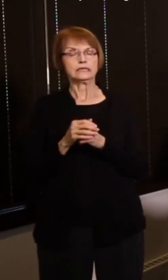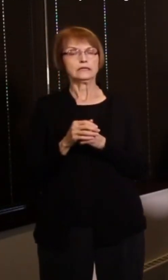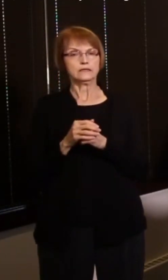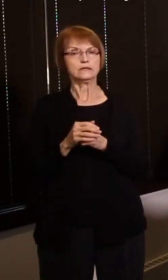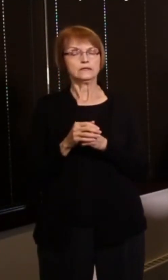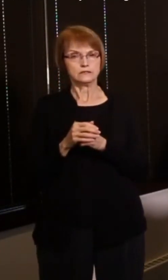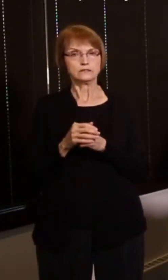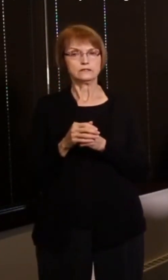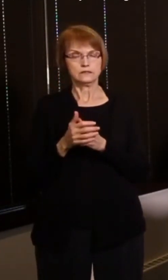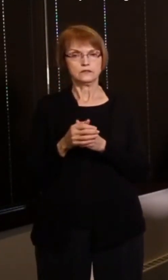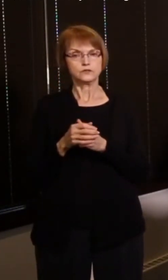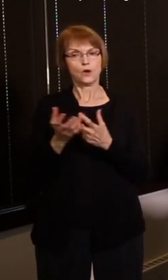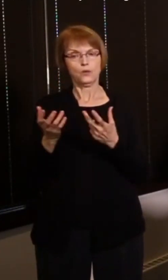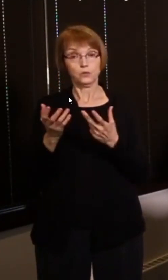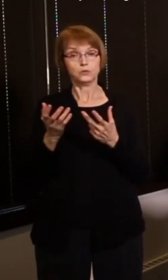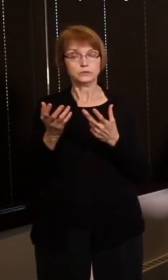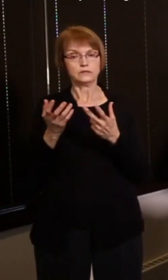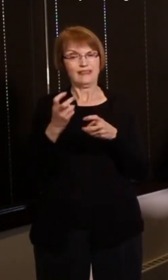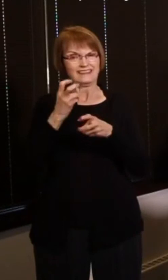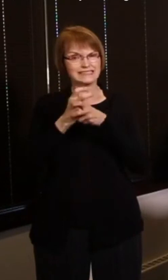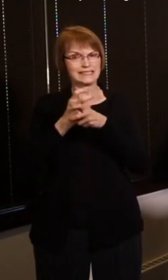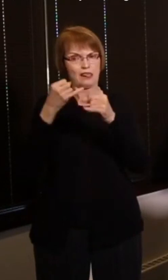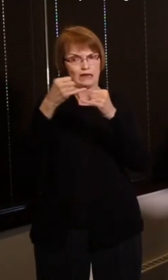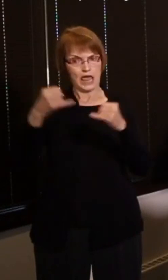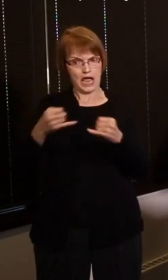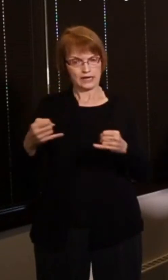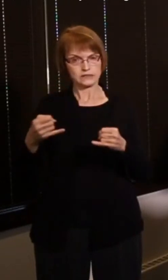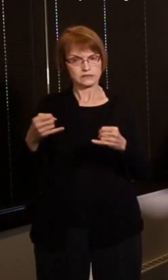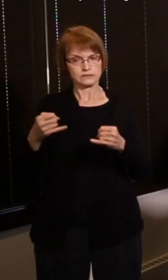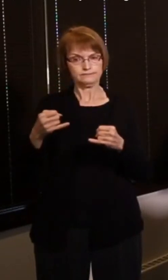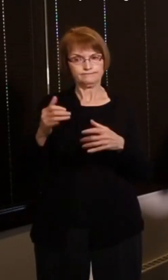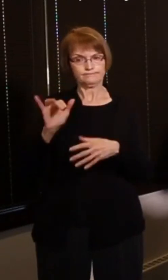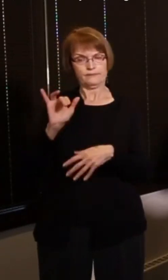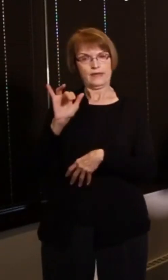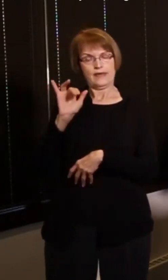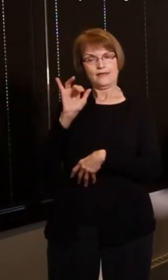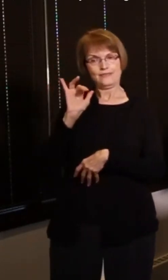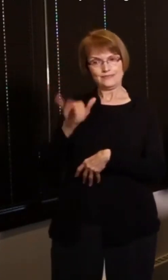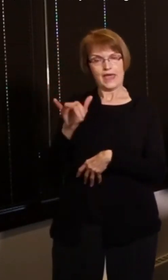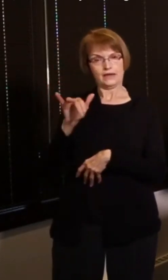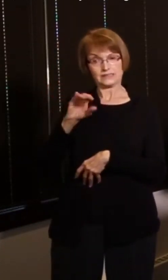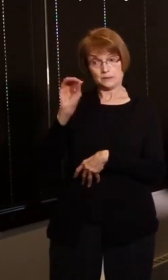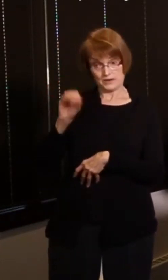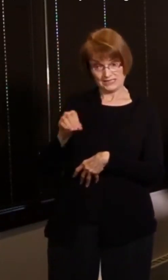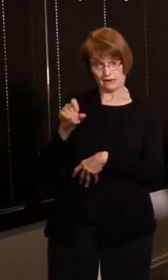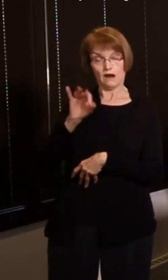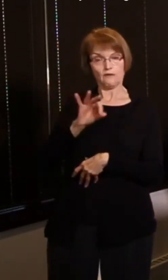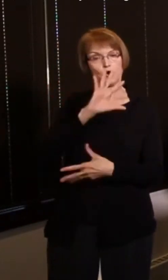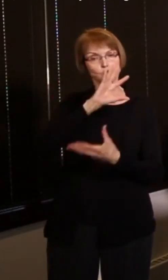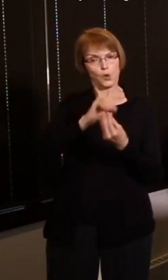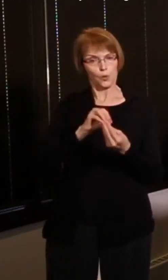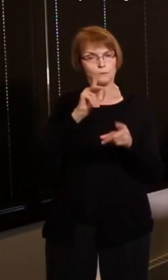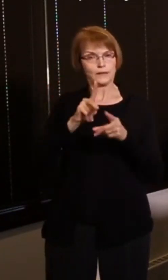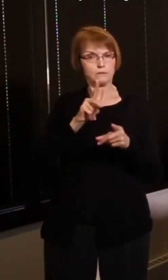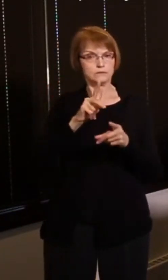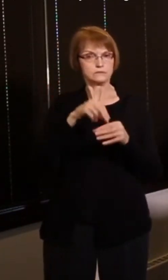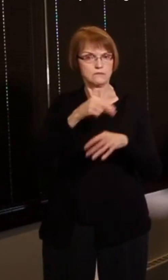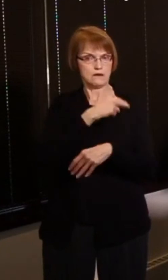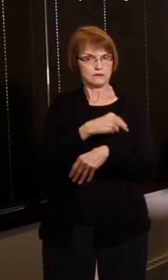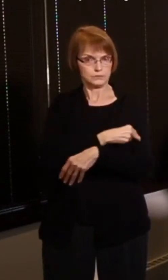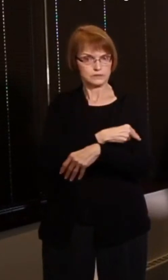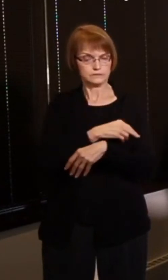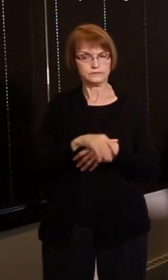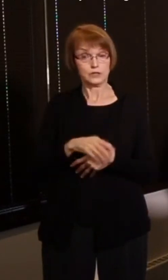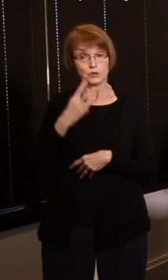at those, the solid lines are the percentage that make up the total amount that's been hospitalized. And so as you can see,